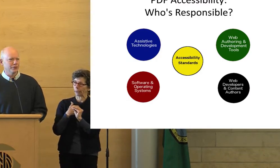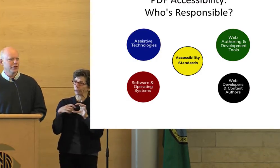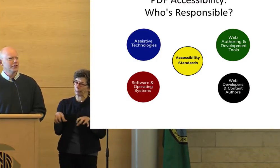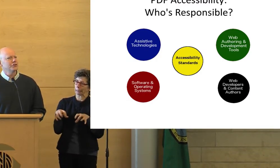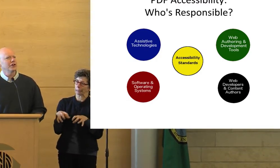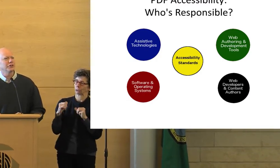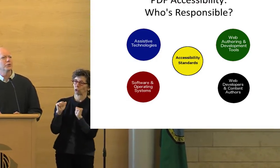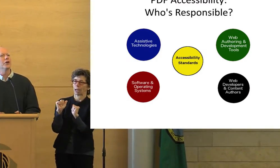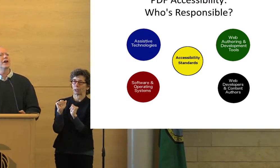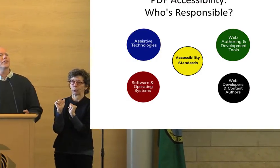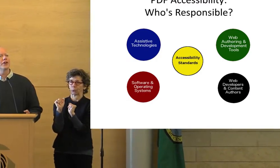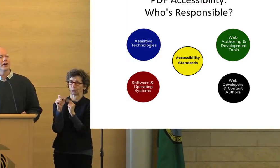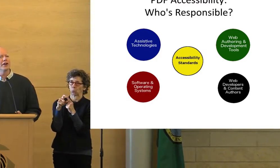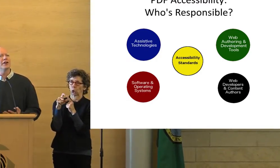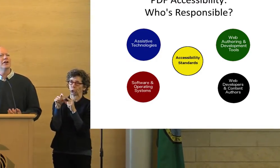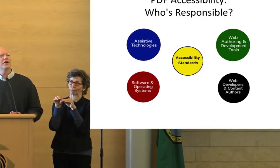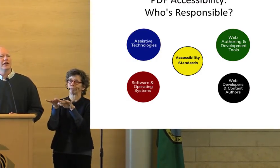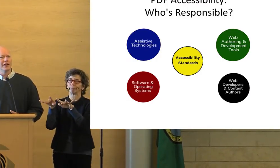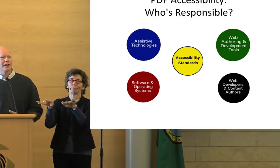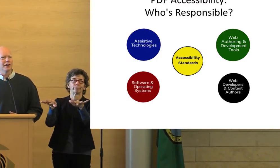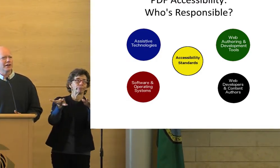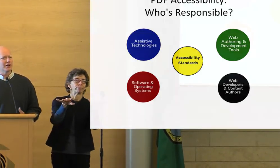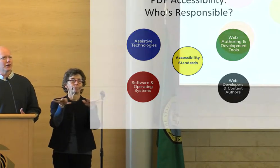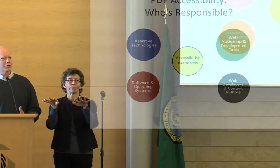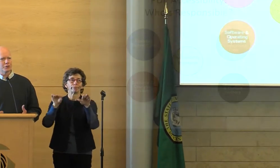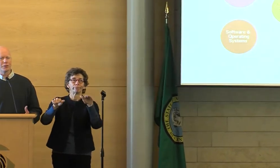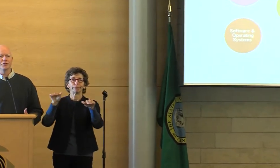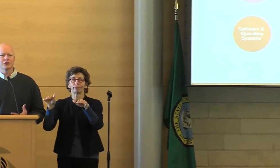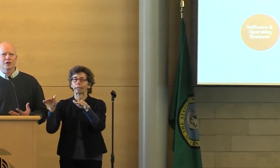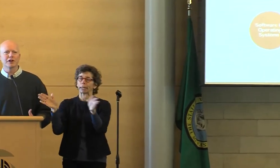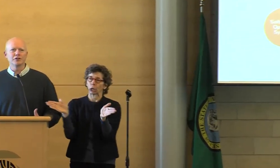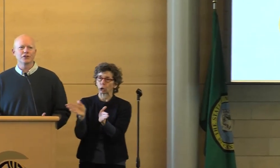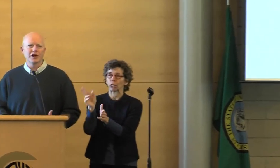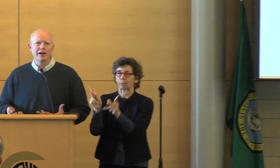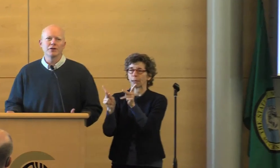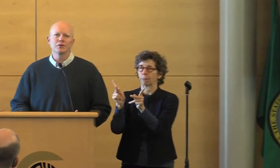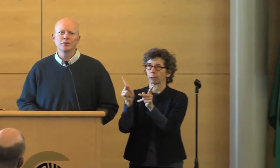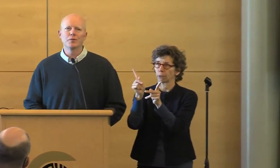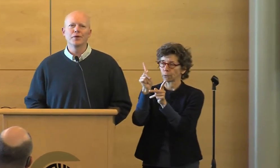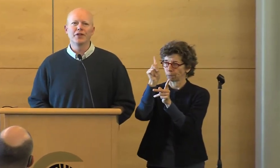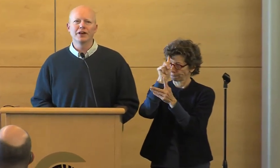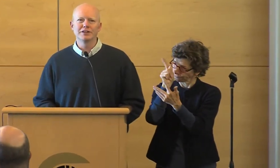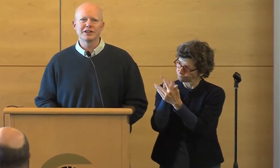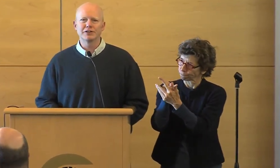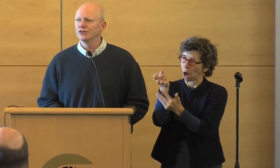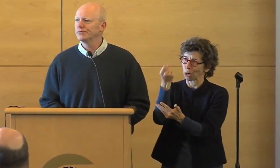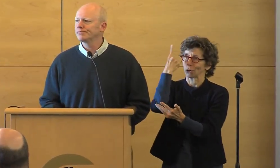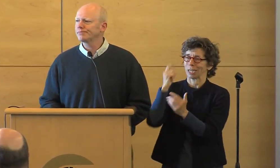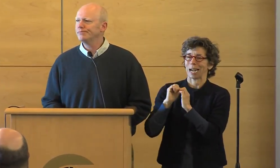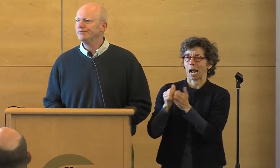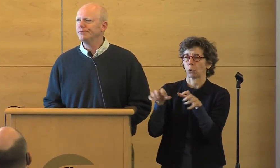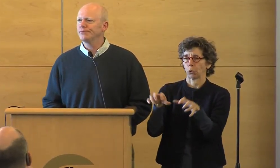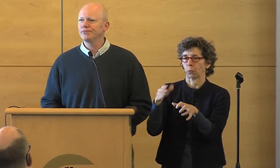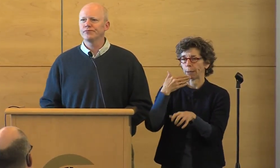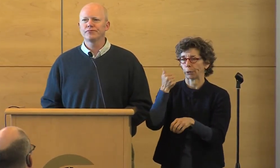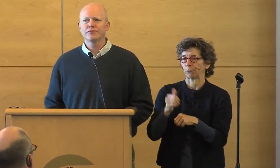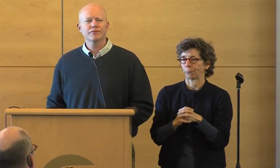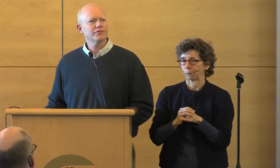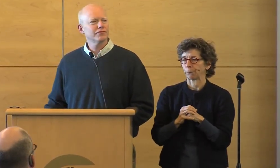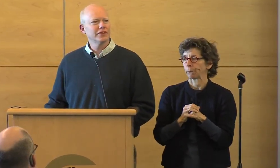If they want to export to PDF, they got to know what the right way is to do that and what the wrong way is. So that's a huge group